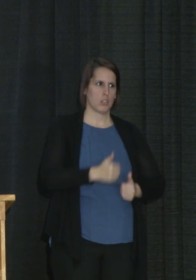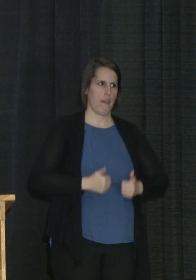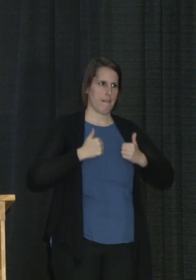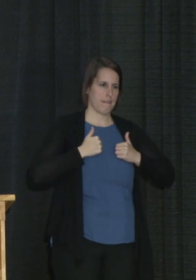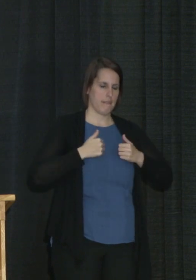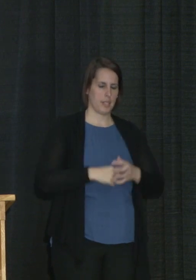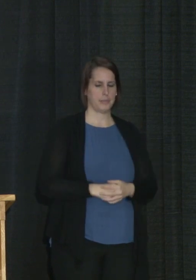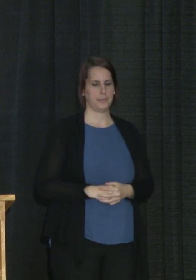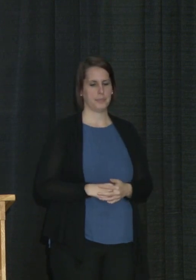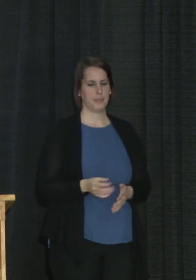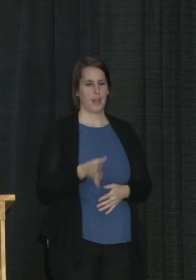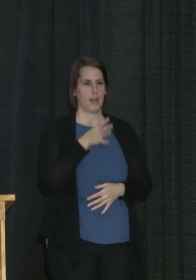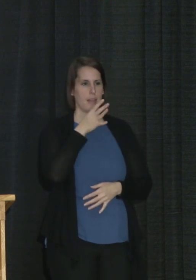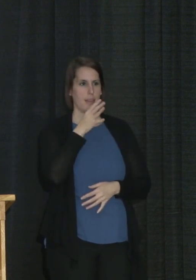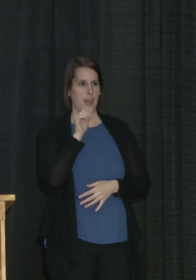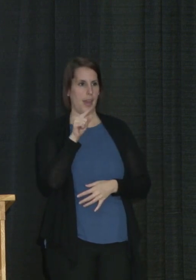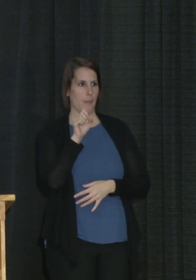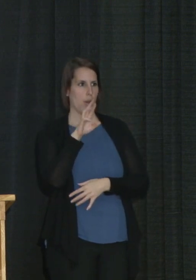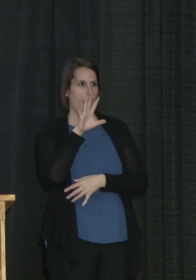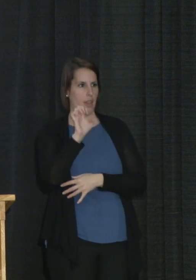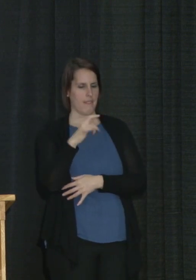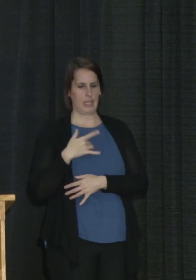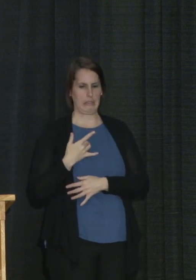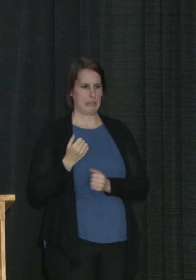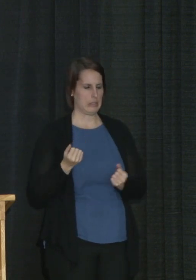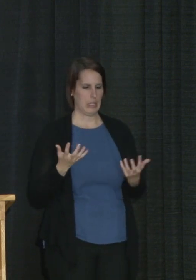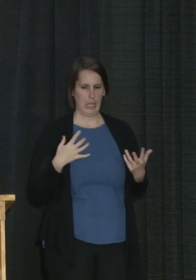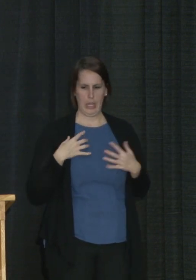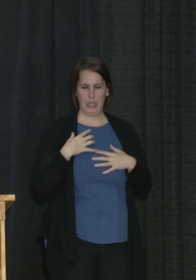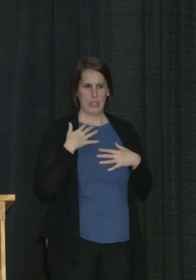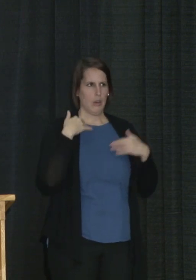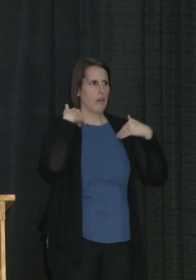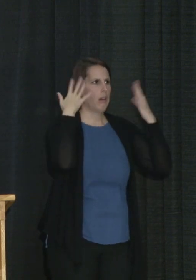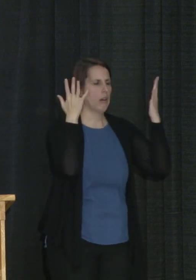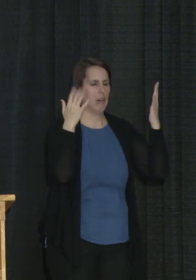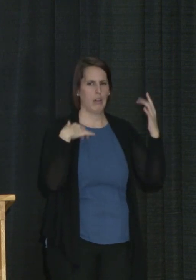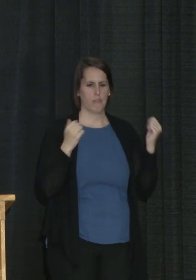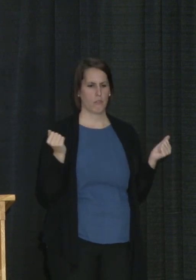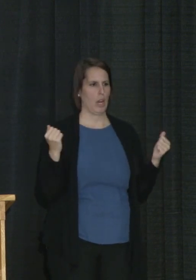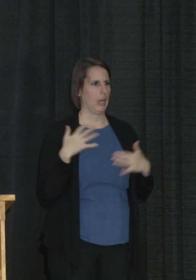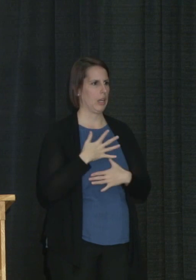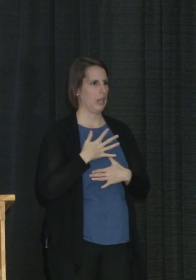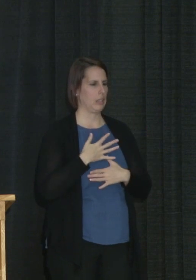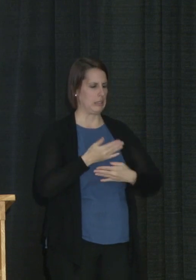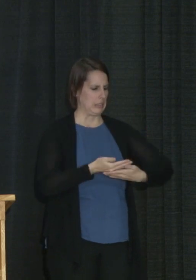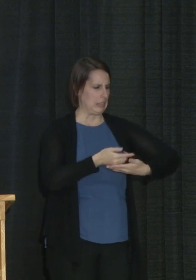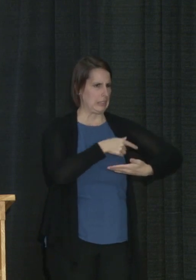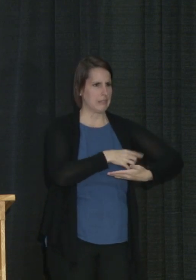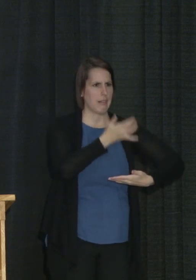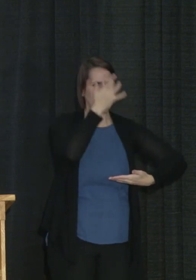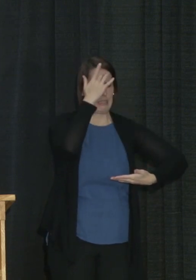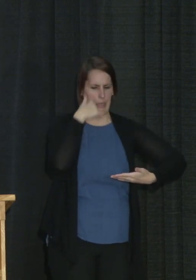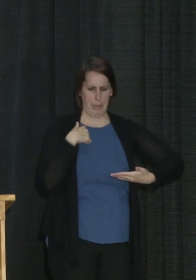Gabrielle felt lost. She felt afraid. Her baby boy was sick and she couldn't help.